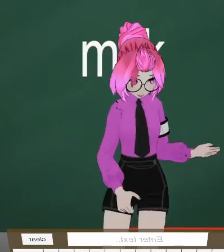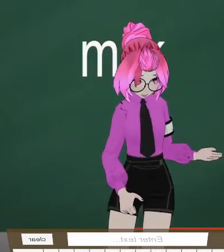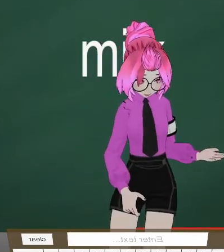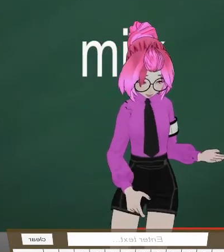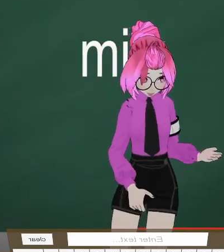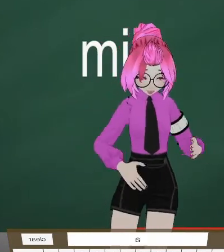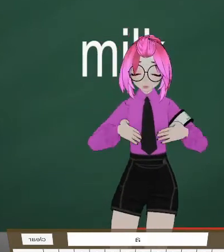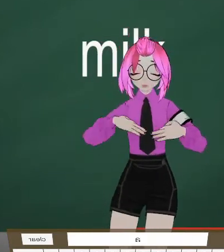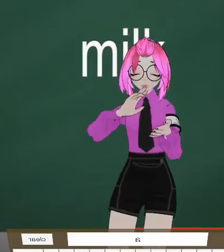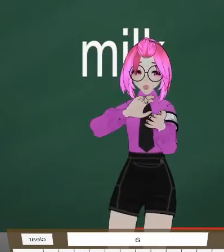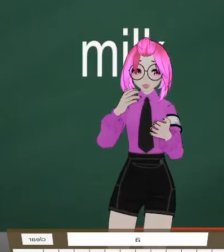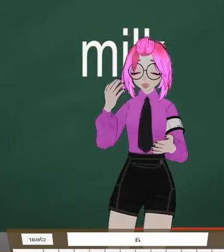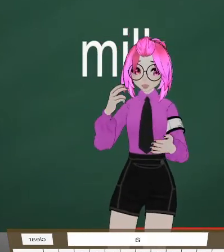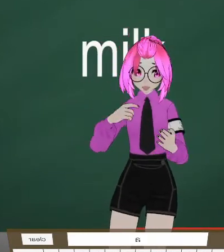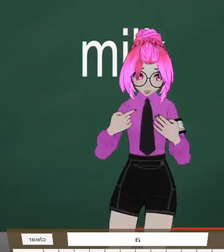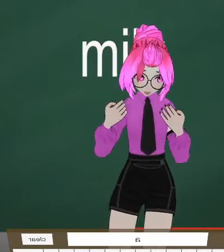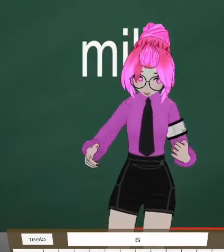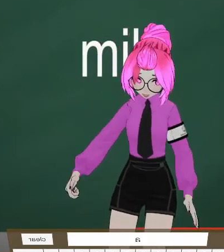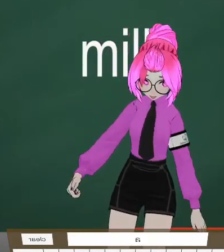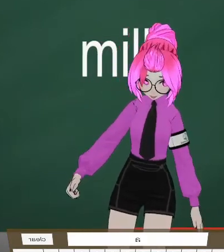if we have all the cookies and milk we have to have